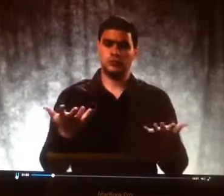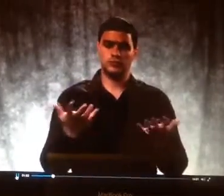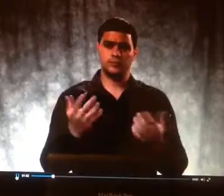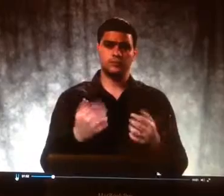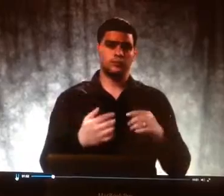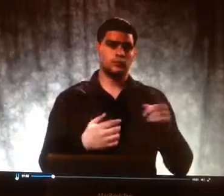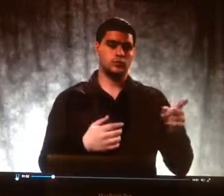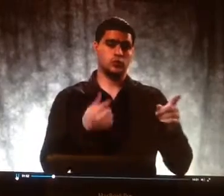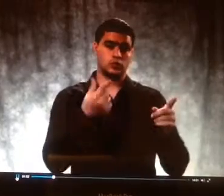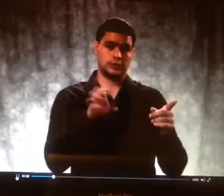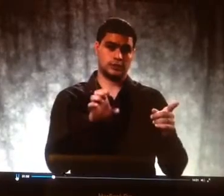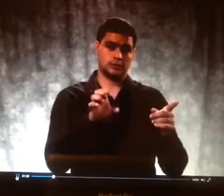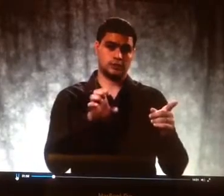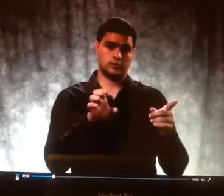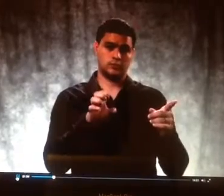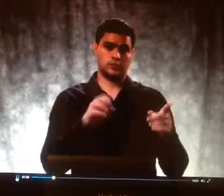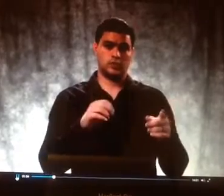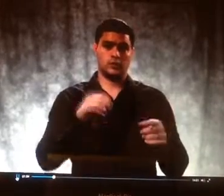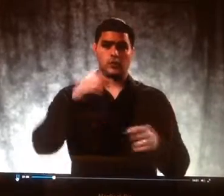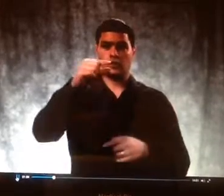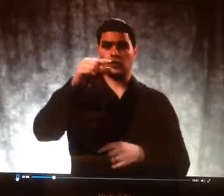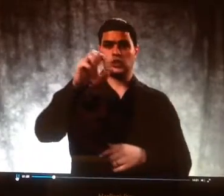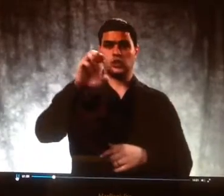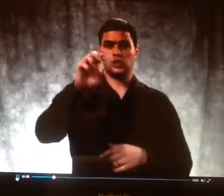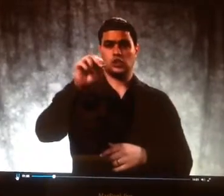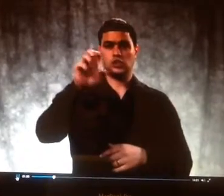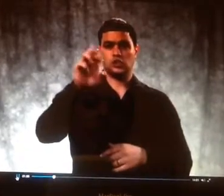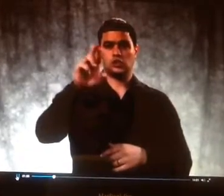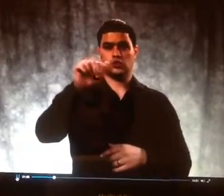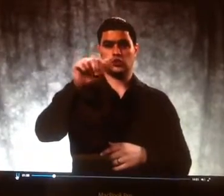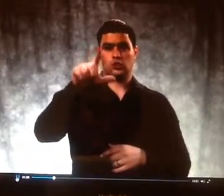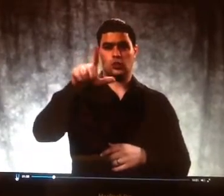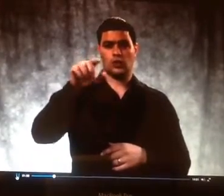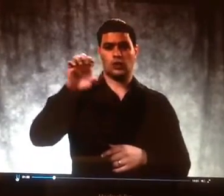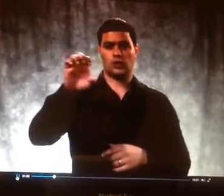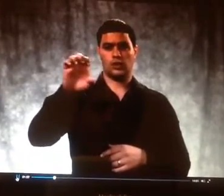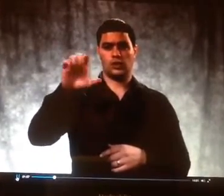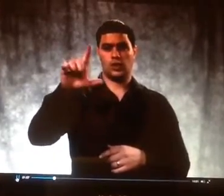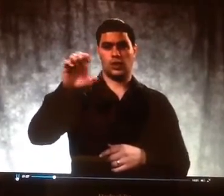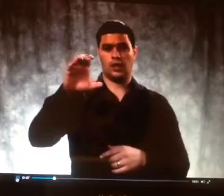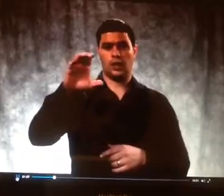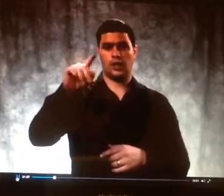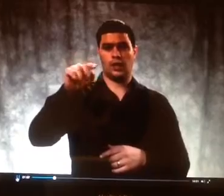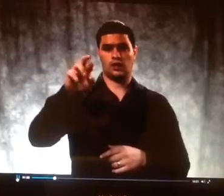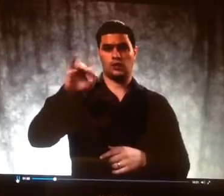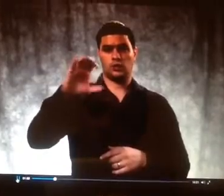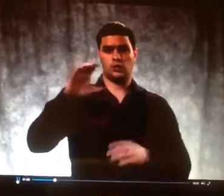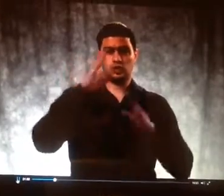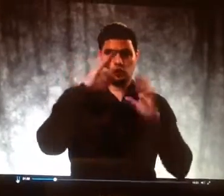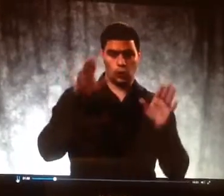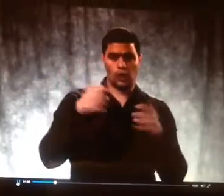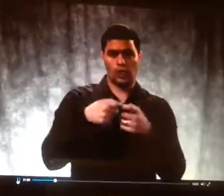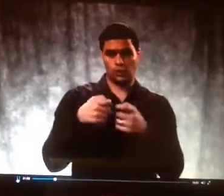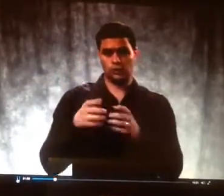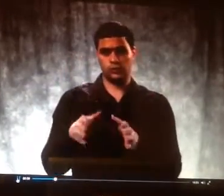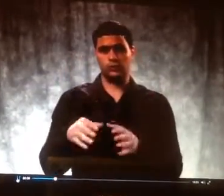So I want to give a little breakdown about what I did. And when I say GE, I'm talking about General Electric.